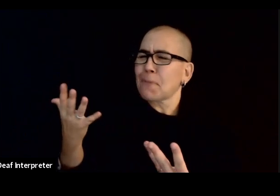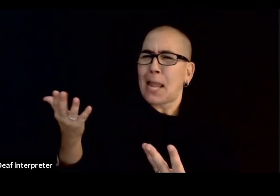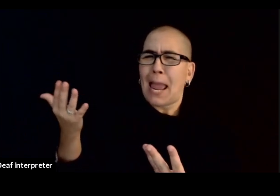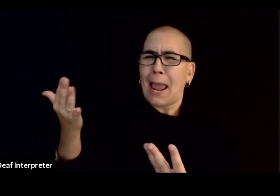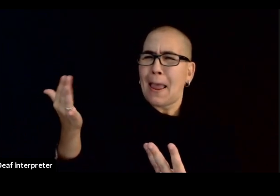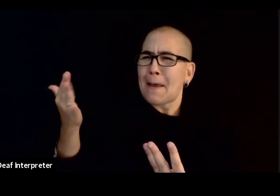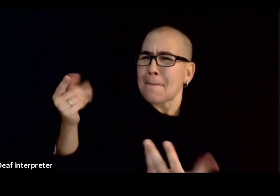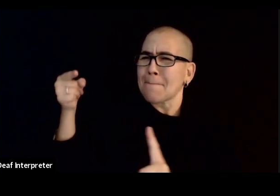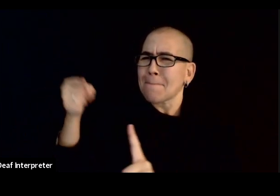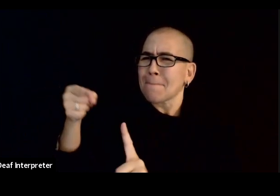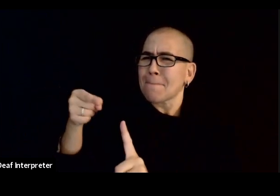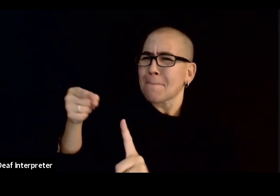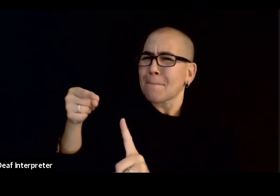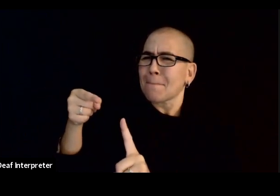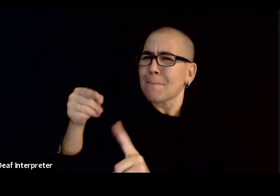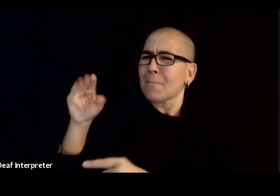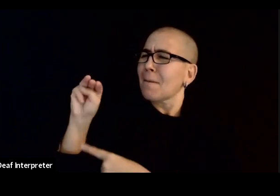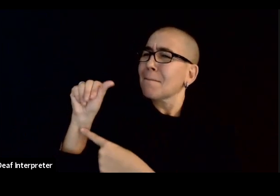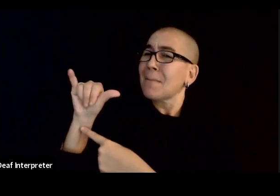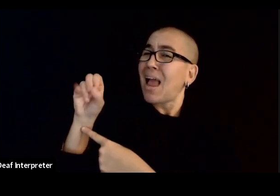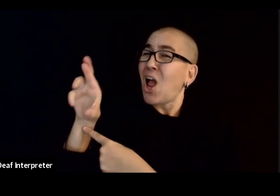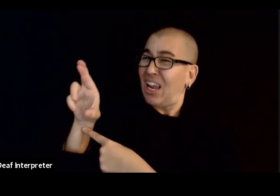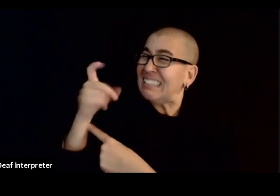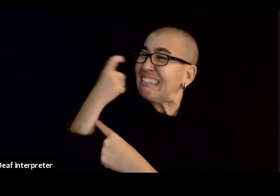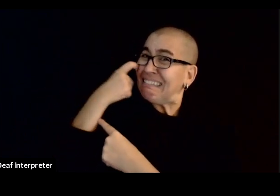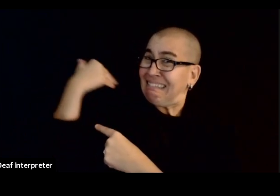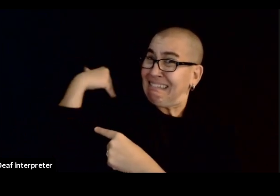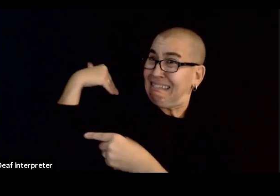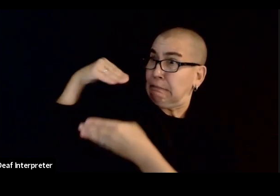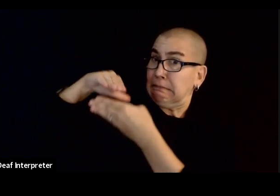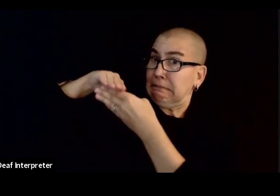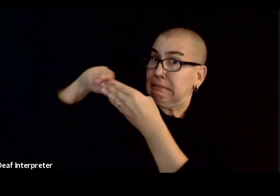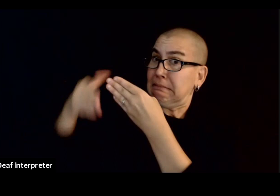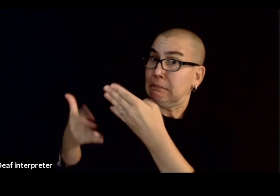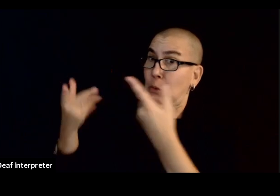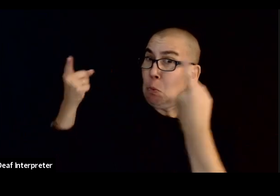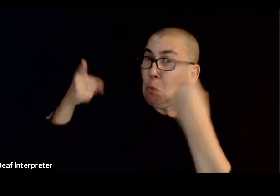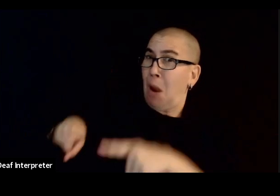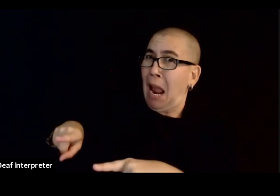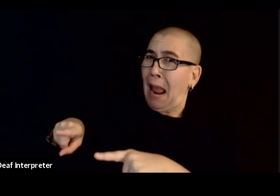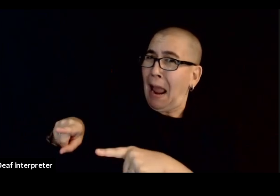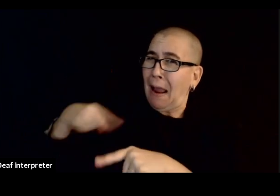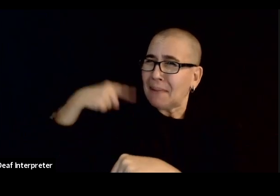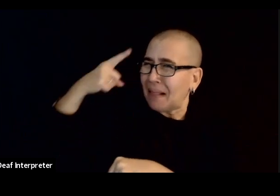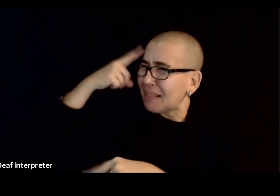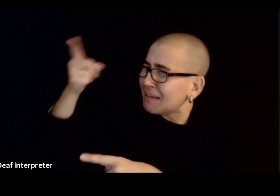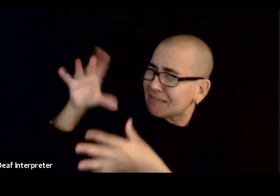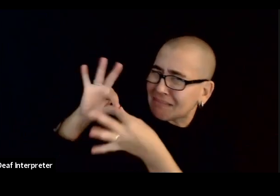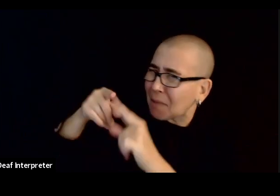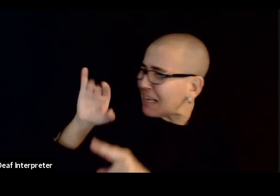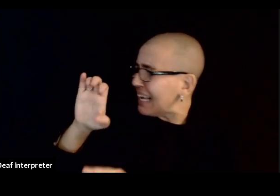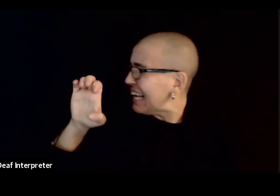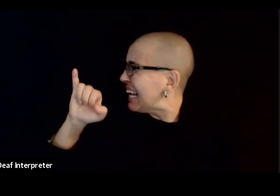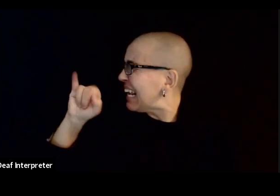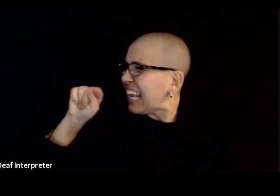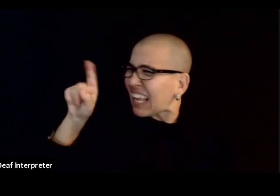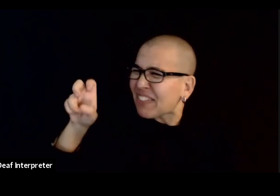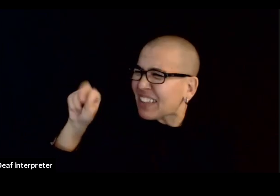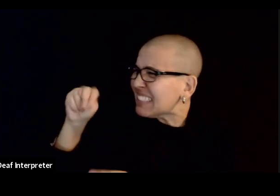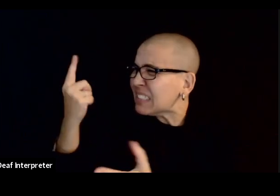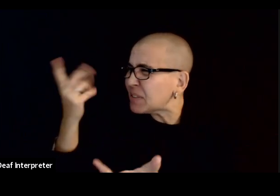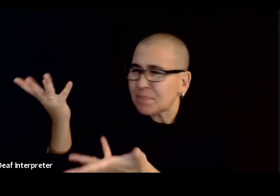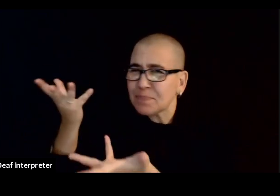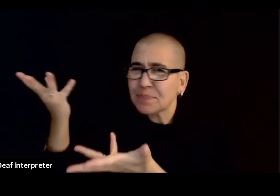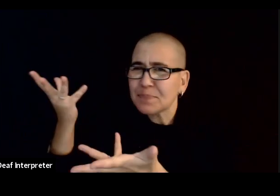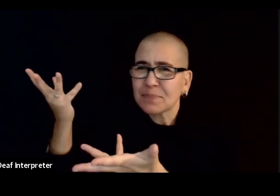about the situation that happened there, I think September 15th, with people doing the Casper